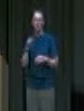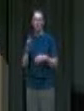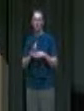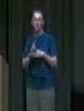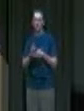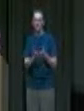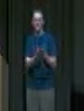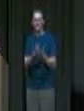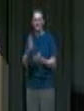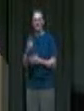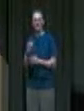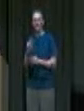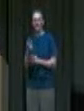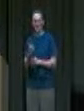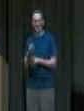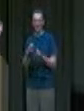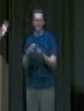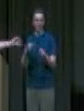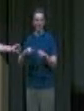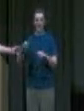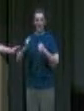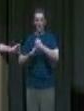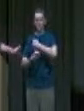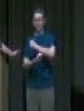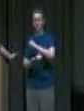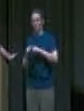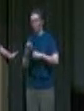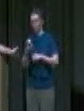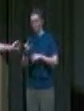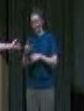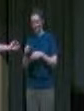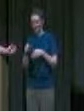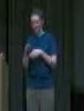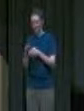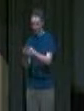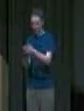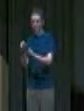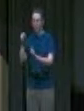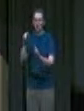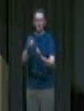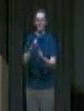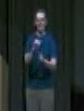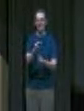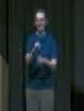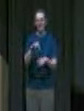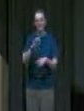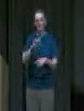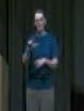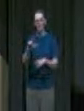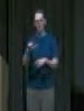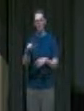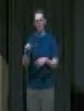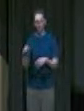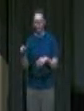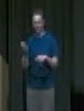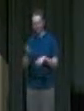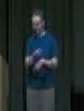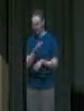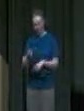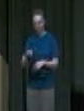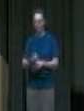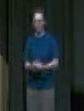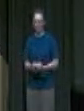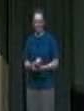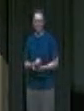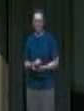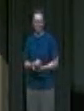using barges from the High Bridge Trail through the dam pool to get down to the dam. On the south side